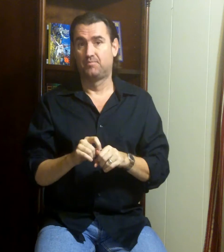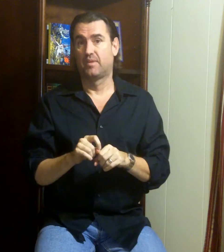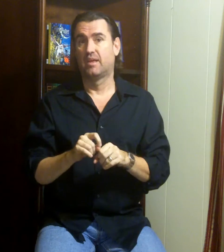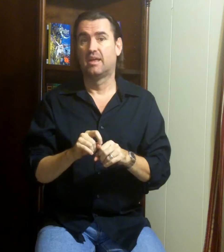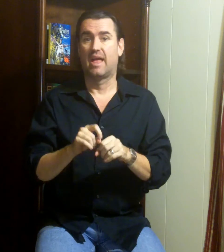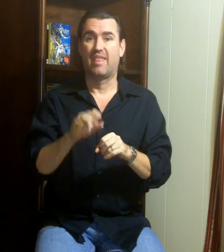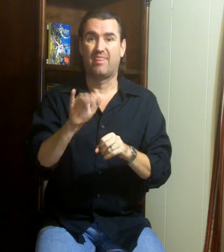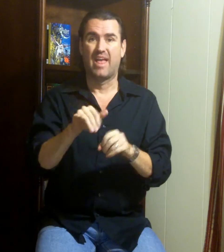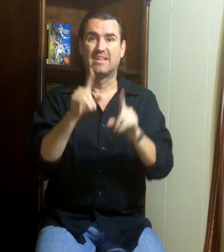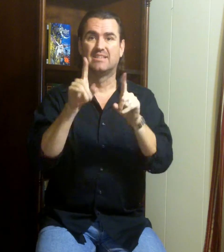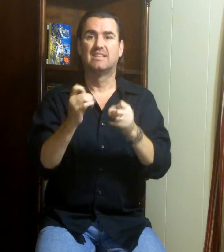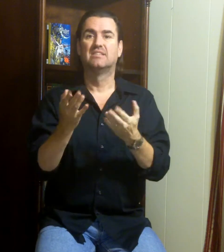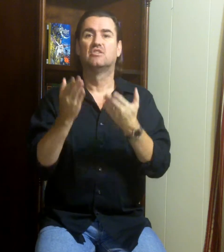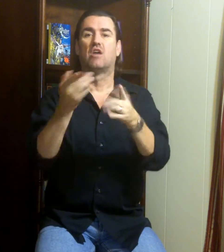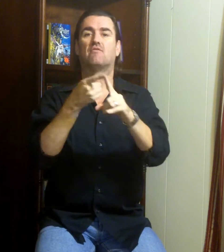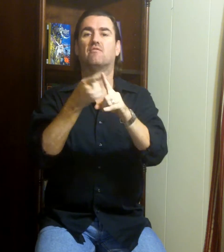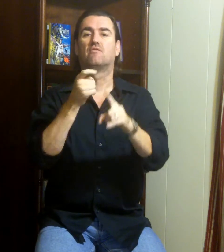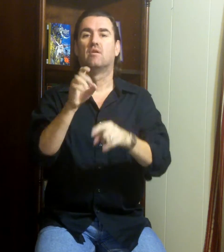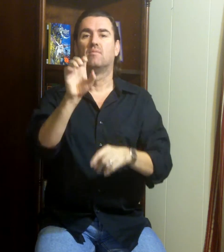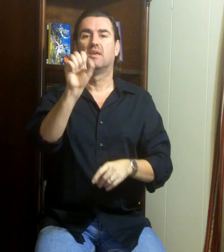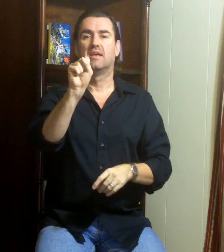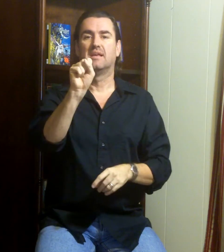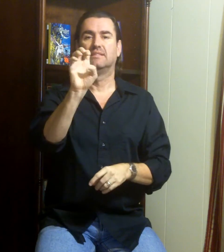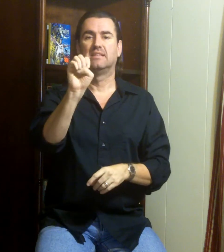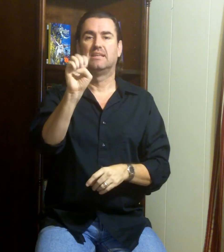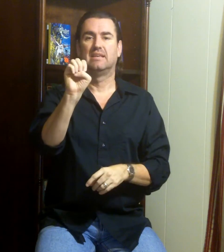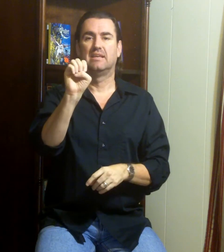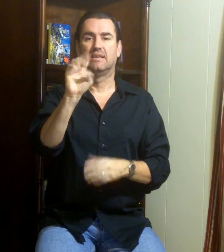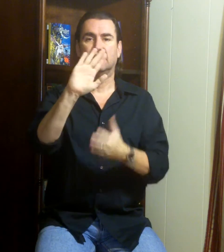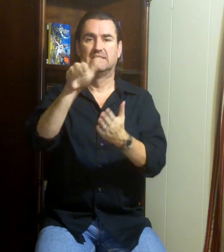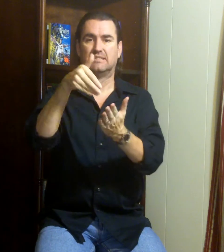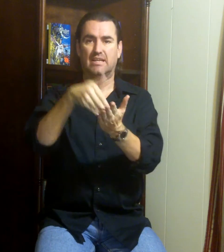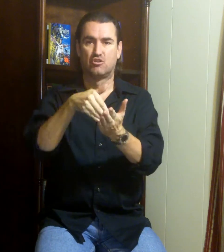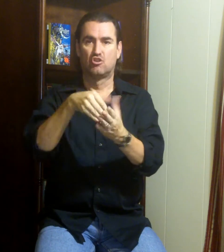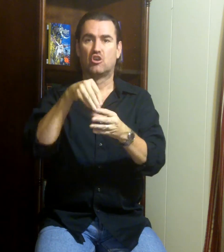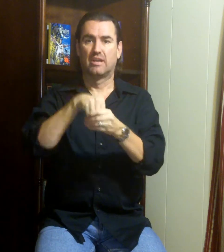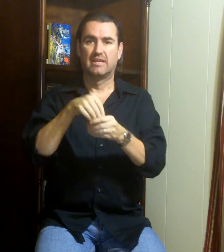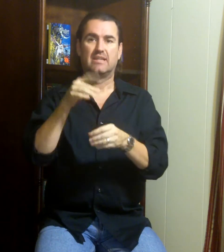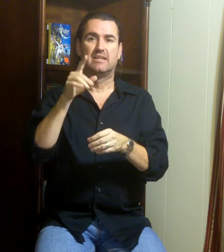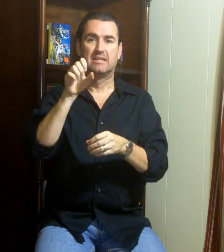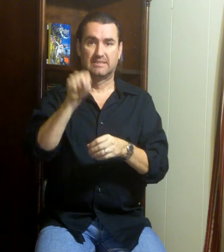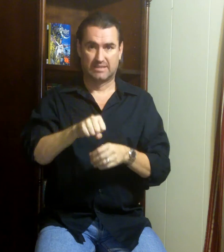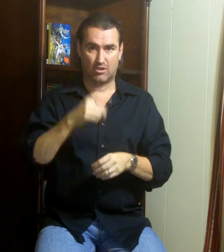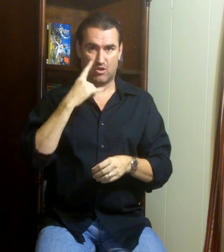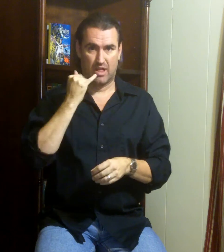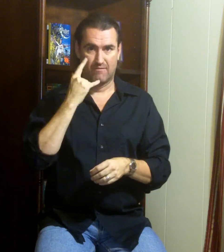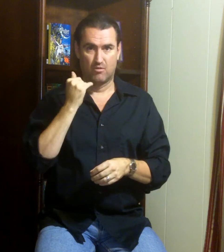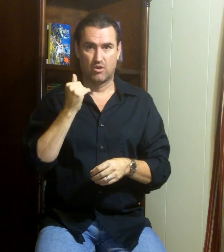C Center, which is in Southern California, and their website is